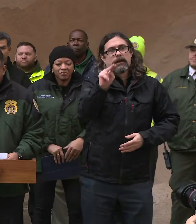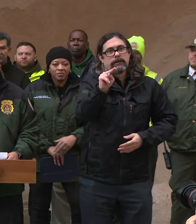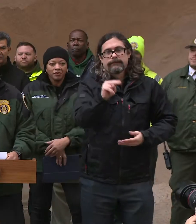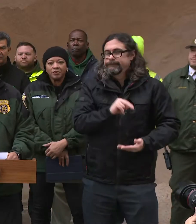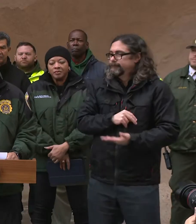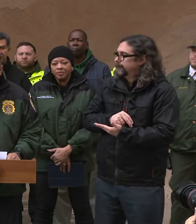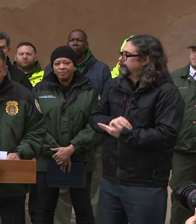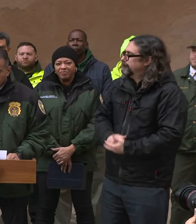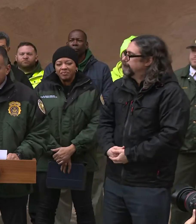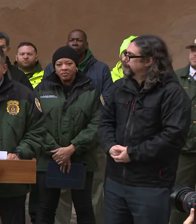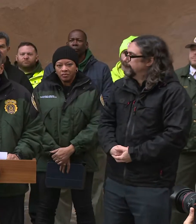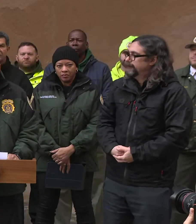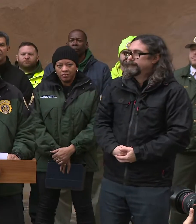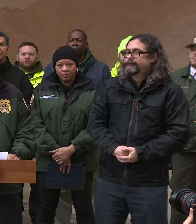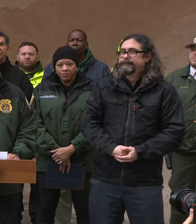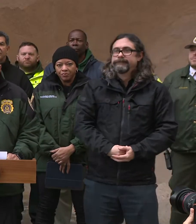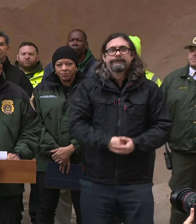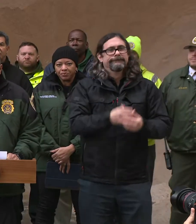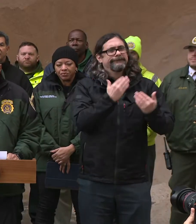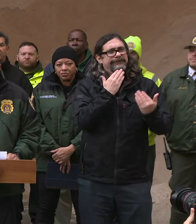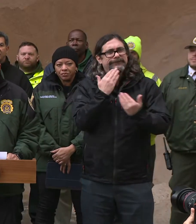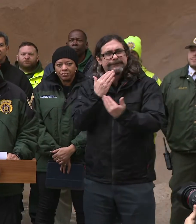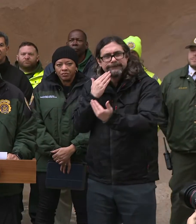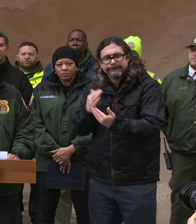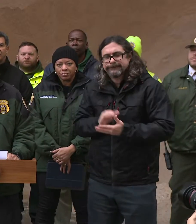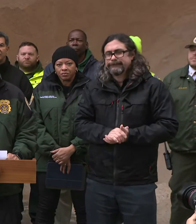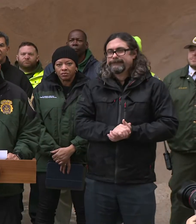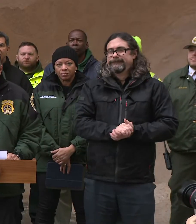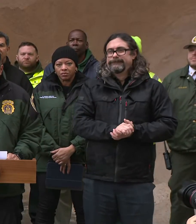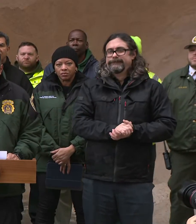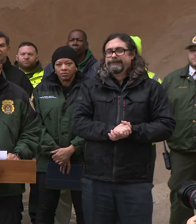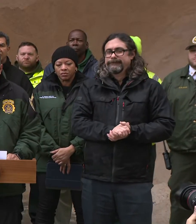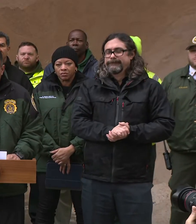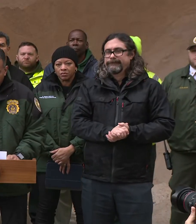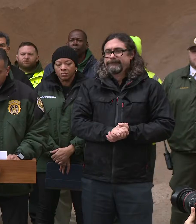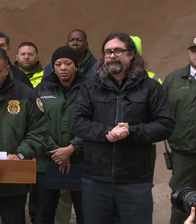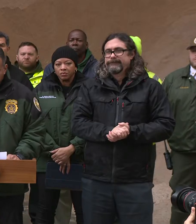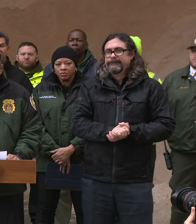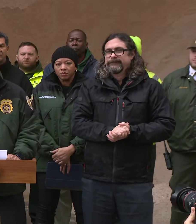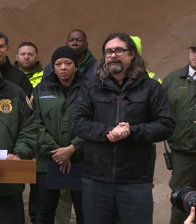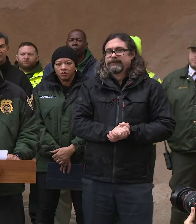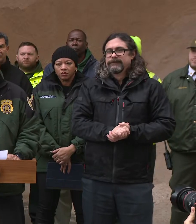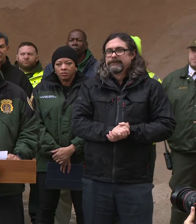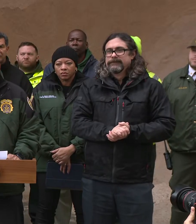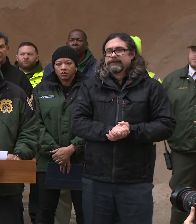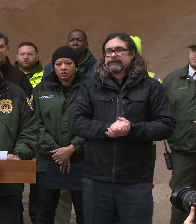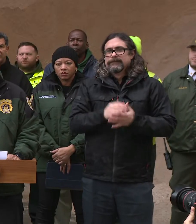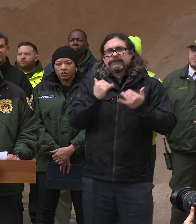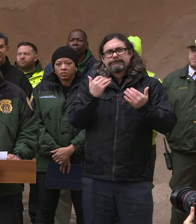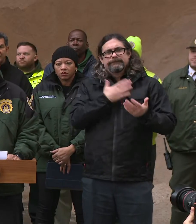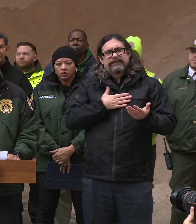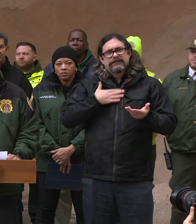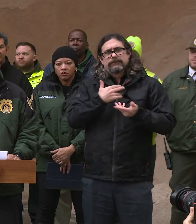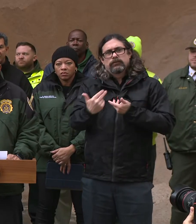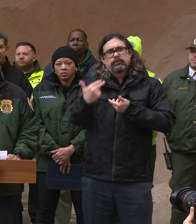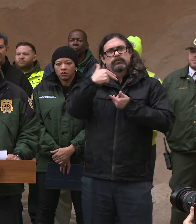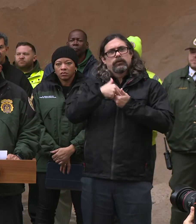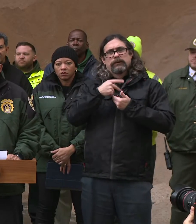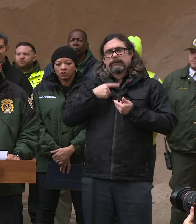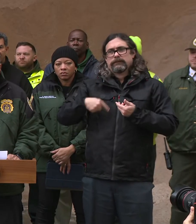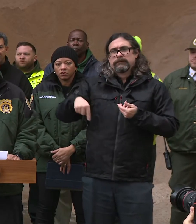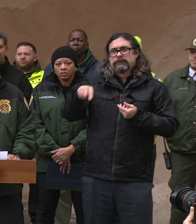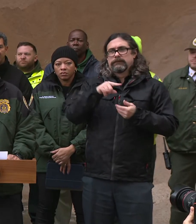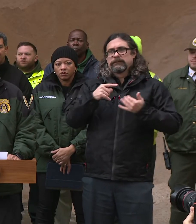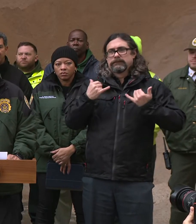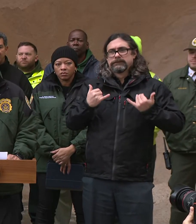Thank you, Deputy Mayor. Thank you, Commissioner Iscol, and thank you, Mayor Adams, for joining us today for historic investments you have made in this